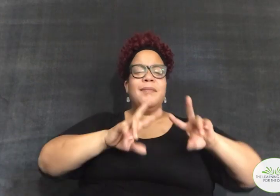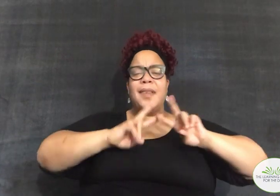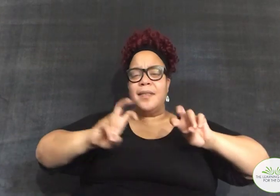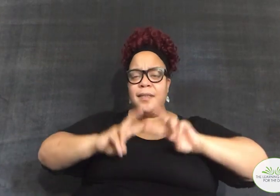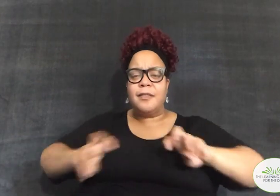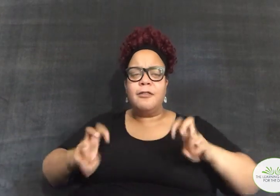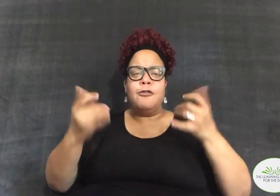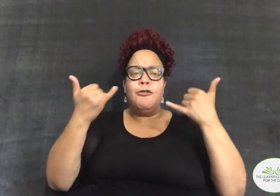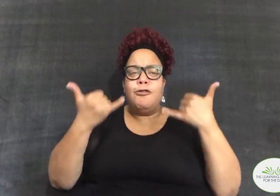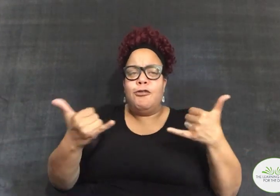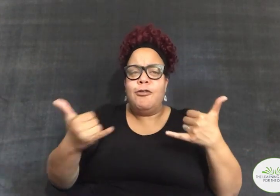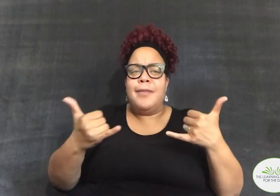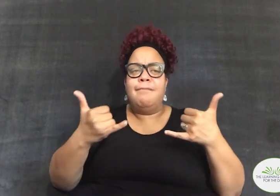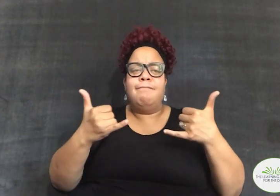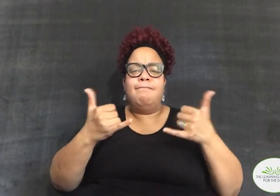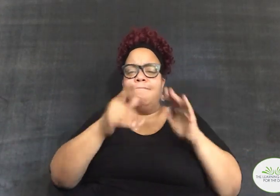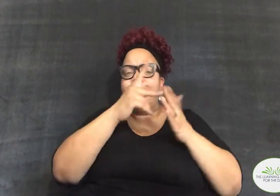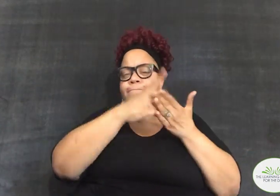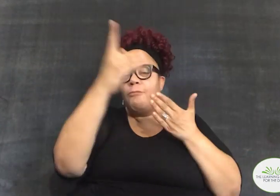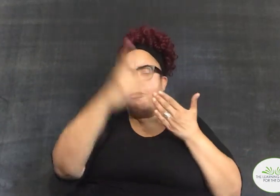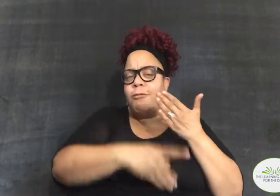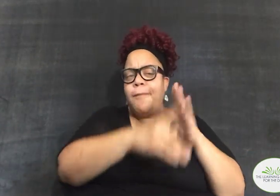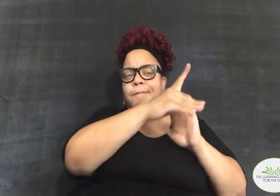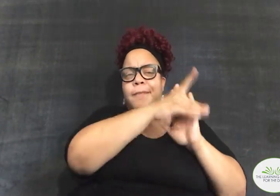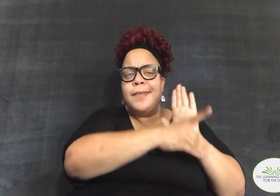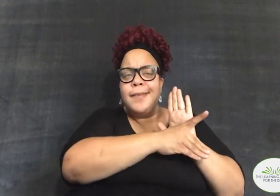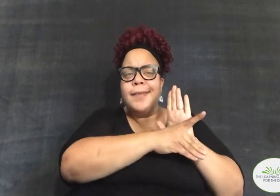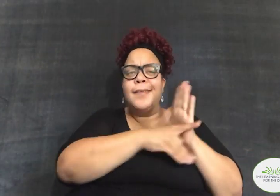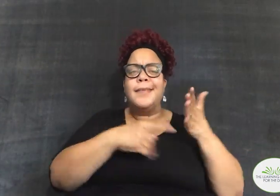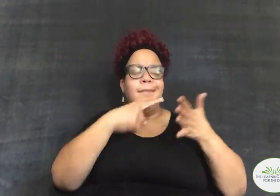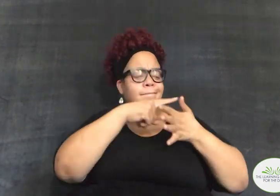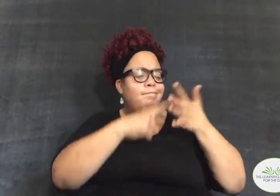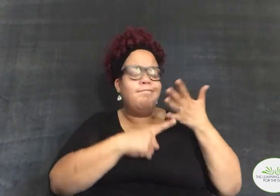a proactive action plan to address racial inequity.